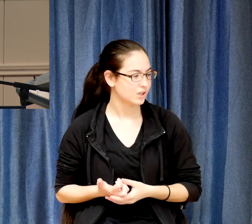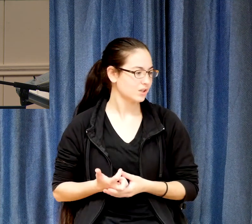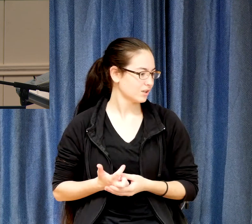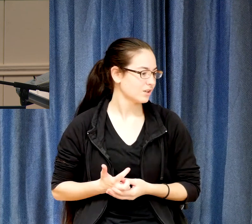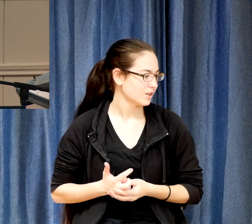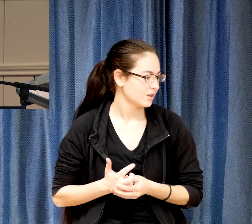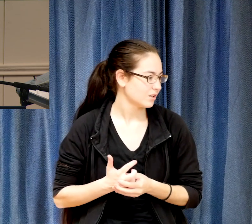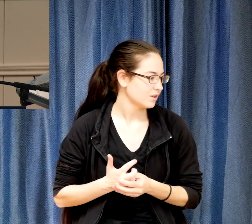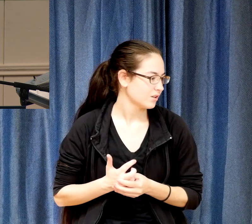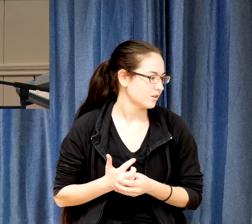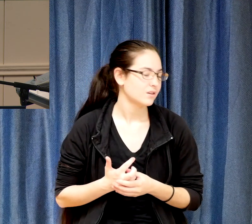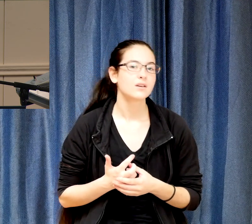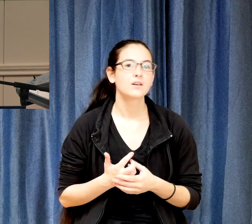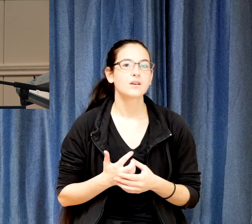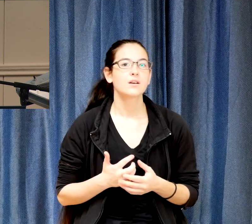'cause you're as